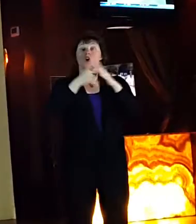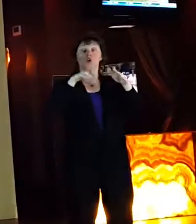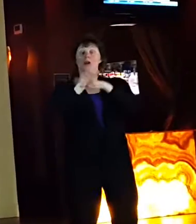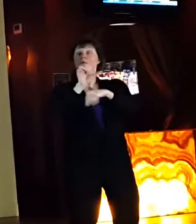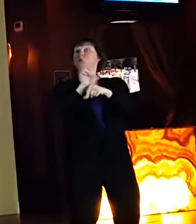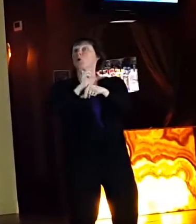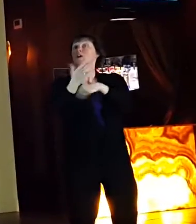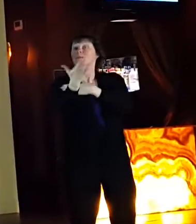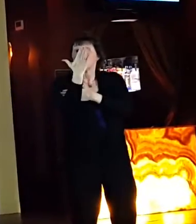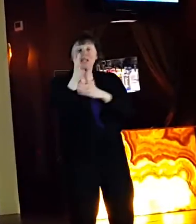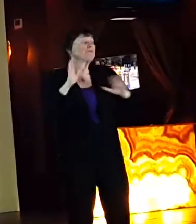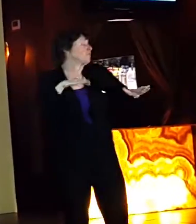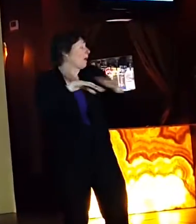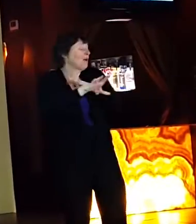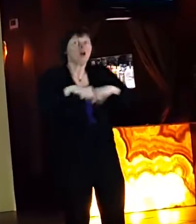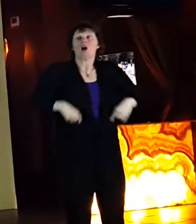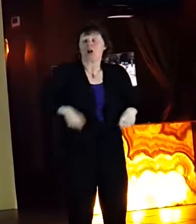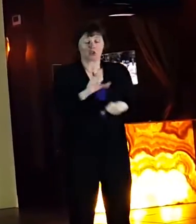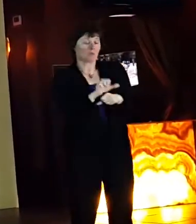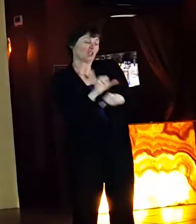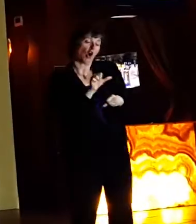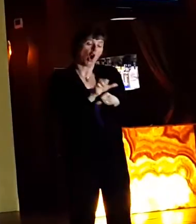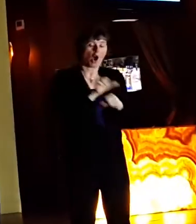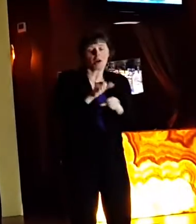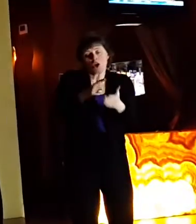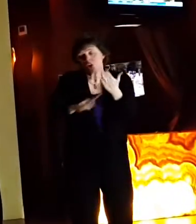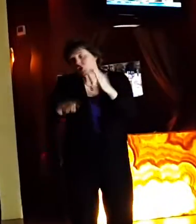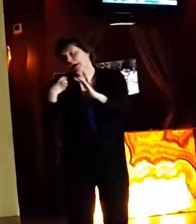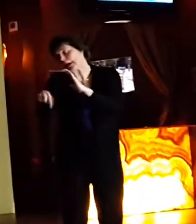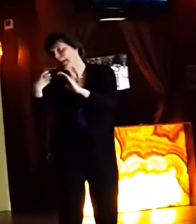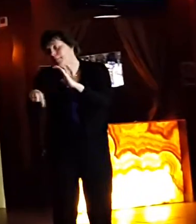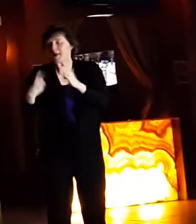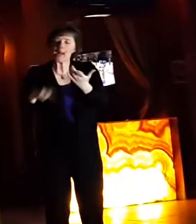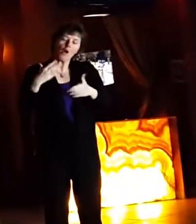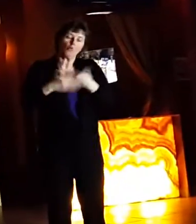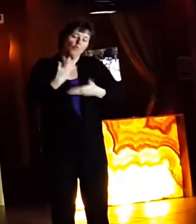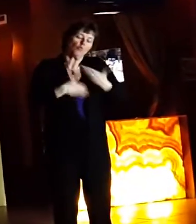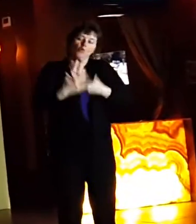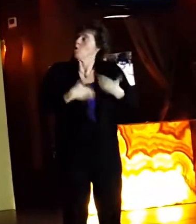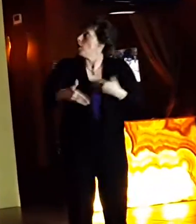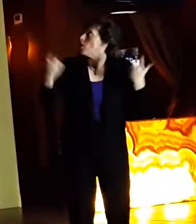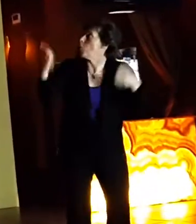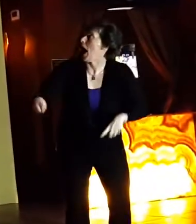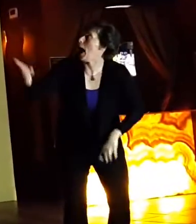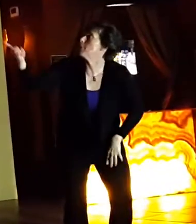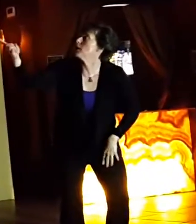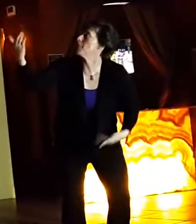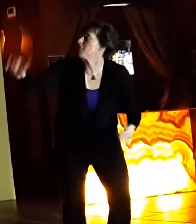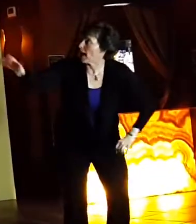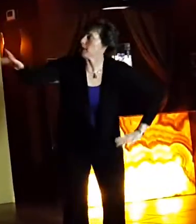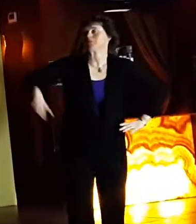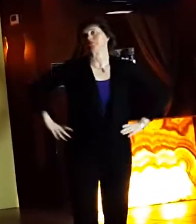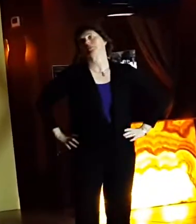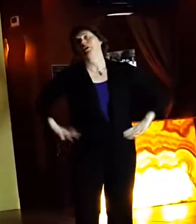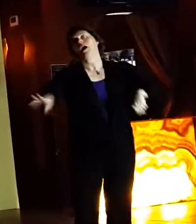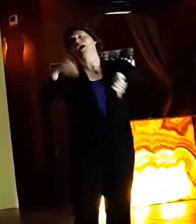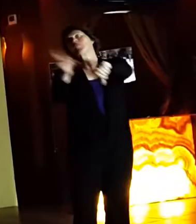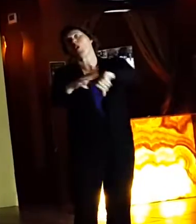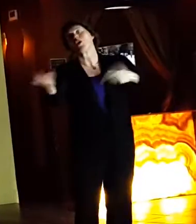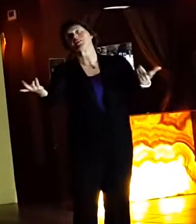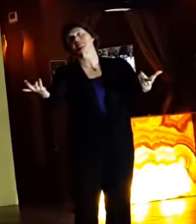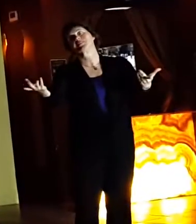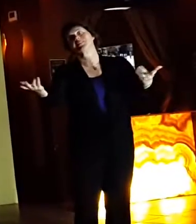work in the morning and you're like, all right, I'm going to get my job done, I'm going to check some email, I'm going to be productive today, and then, this happens. Something's not working, all right?